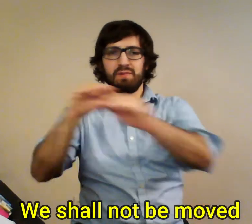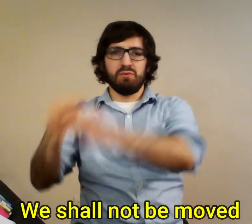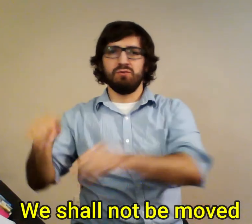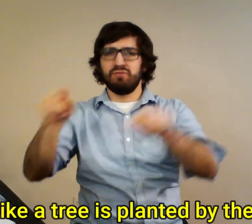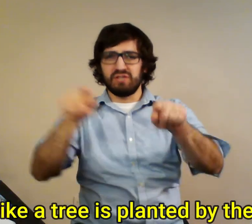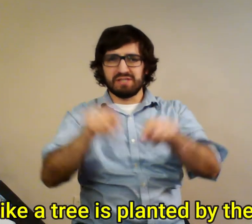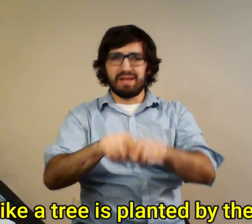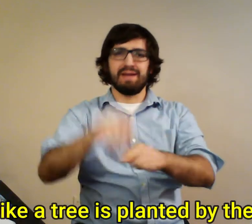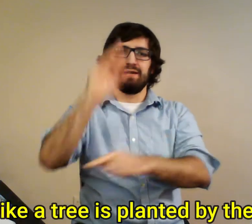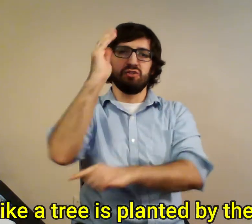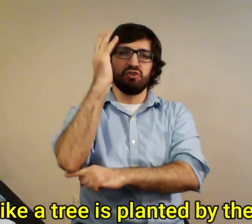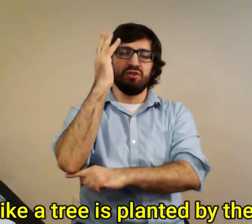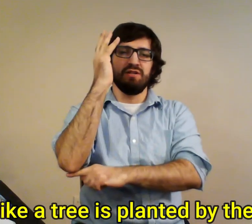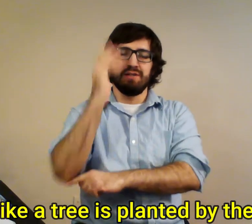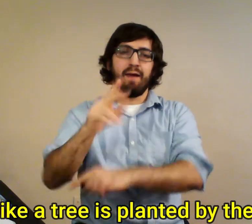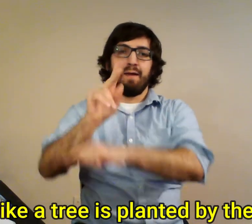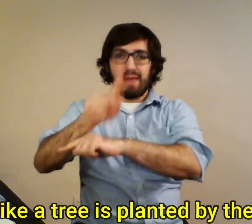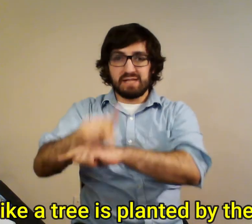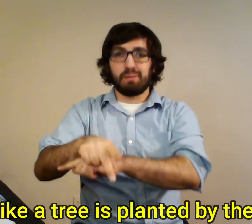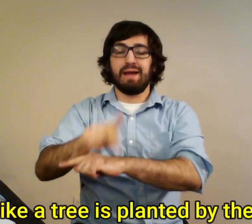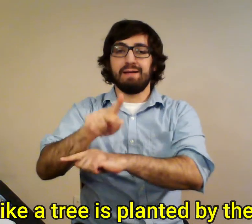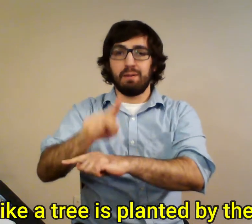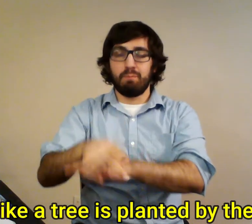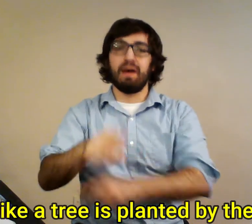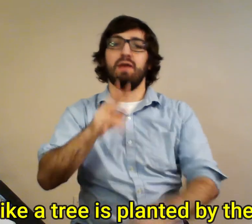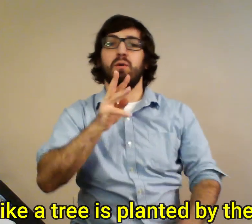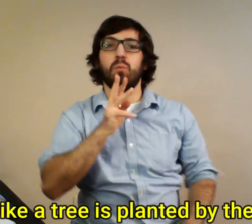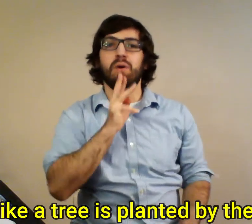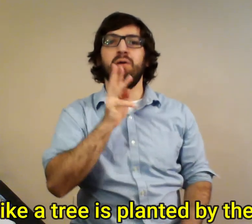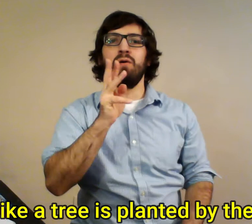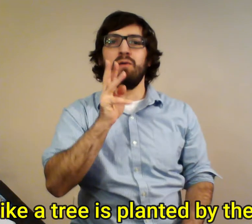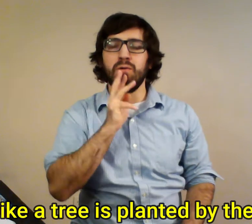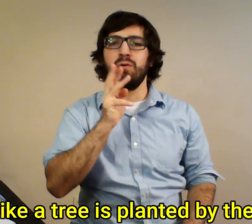moved, just like a tree that's planted by the water.